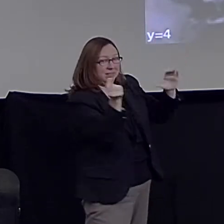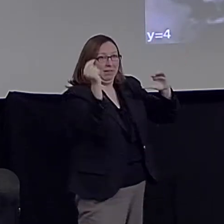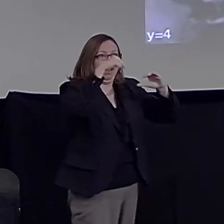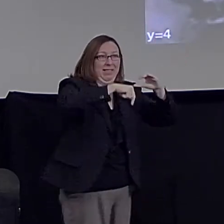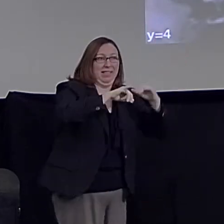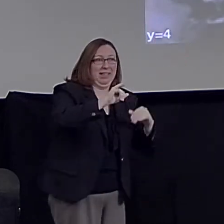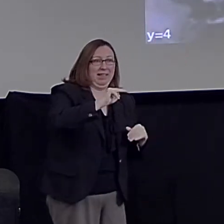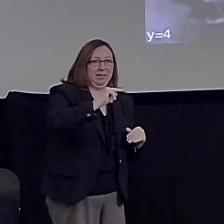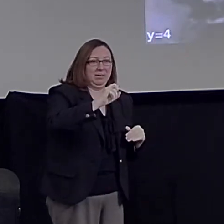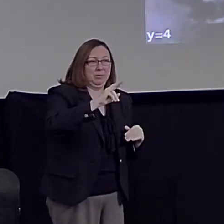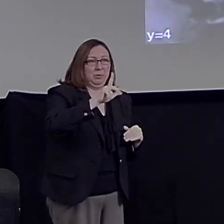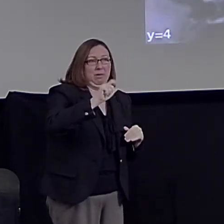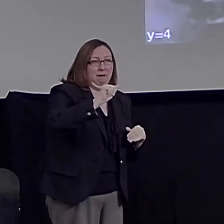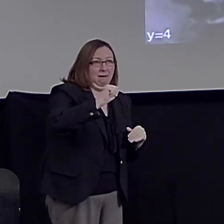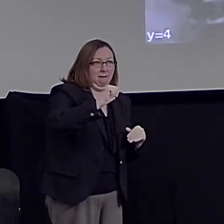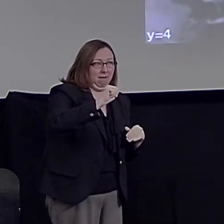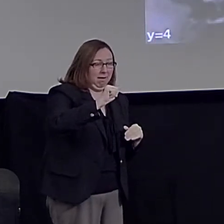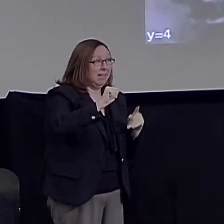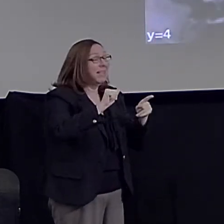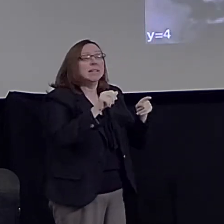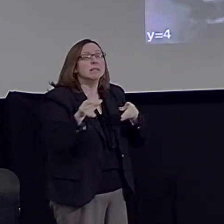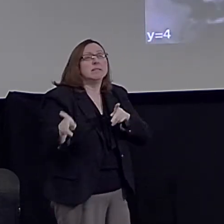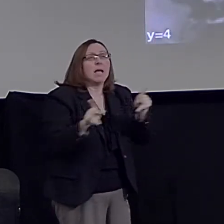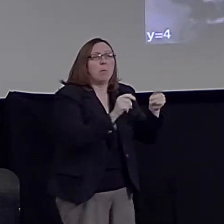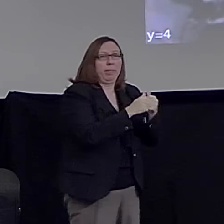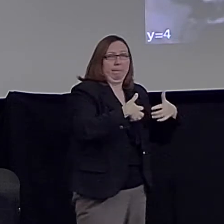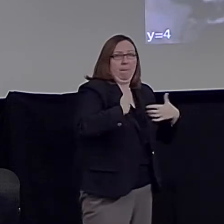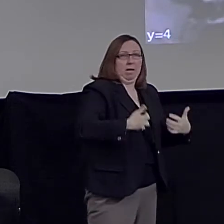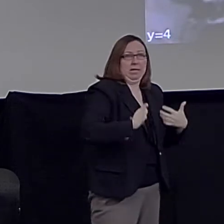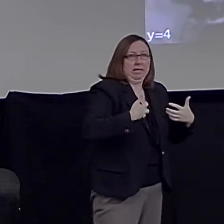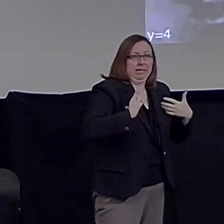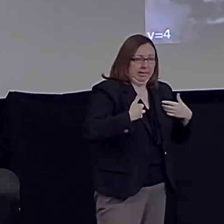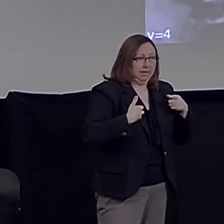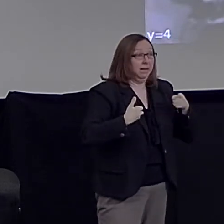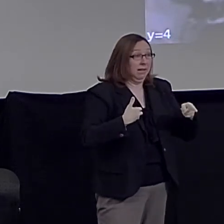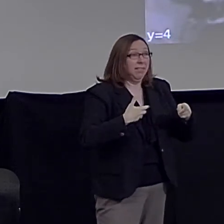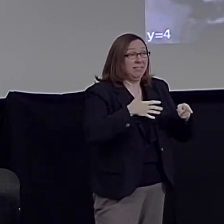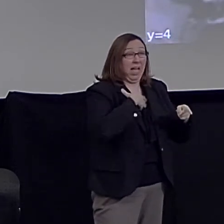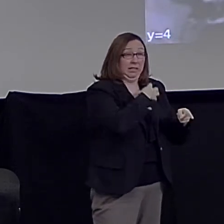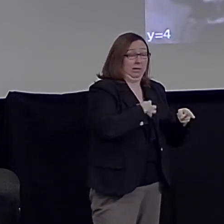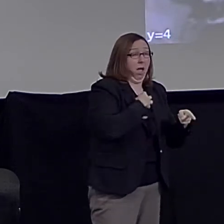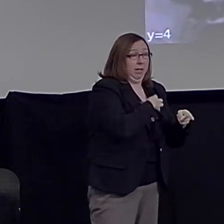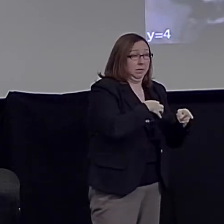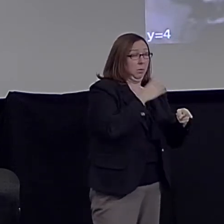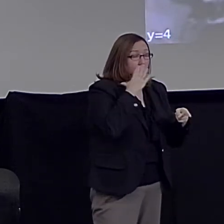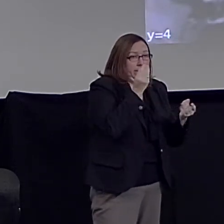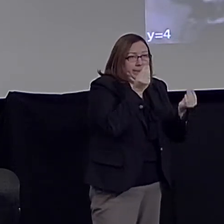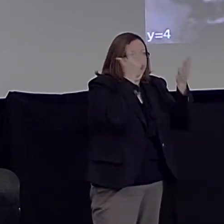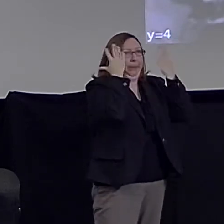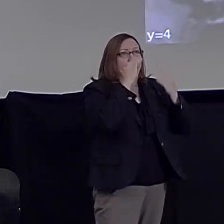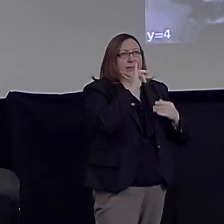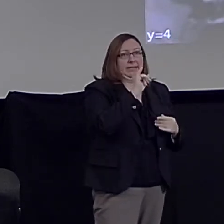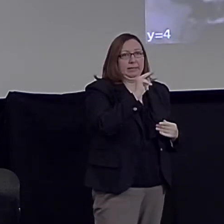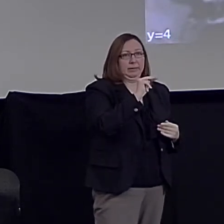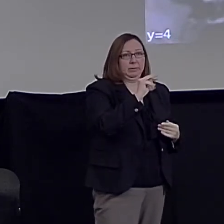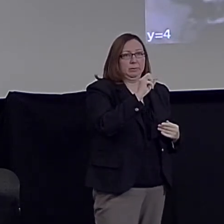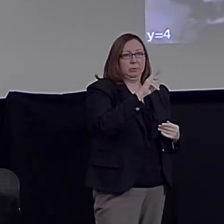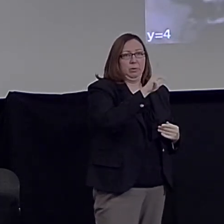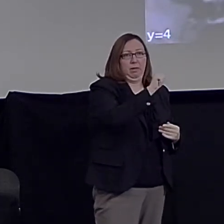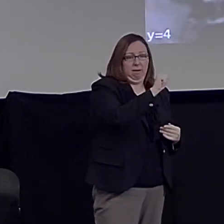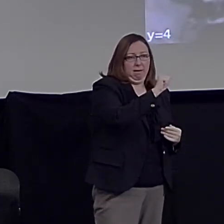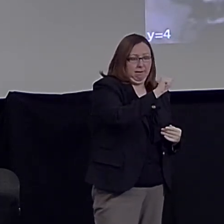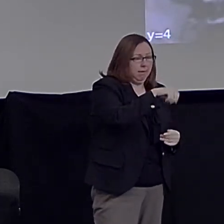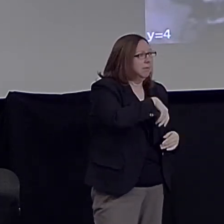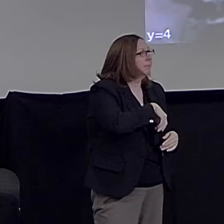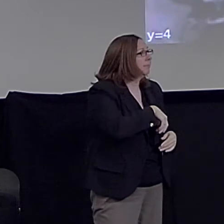monkey, disgusting stimuli activate the rostral part of the insula. That was not original data. It has been found in England by Phillips and the other before